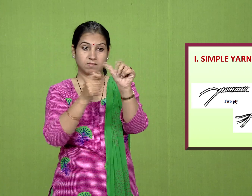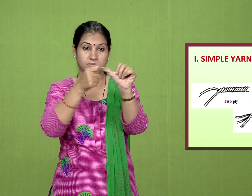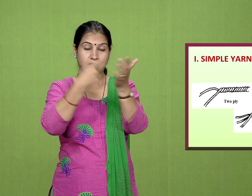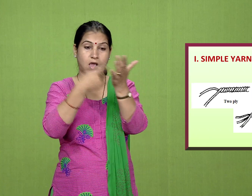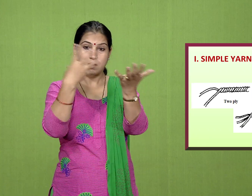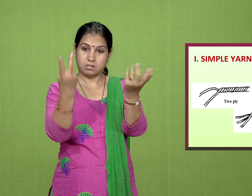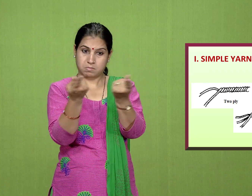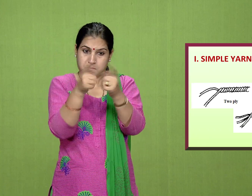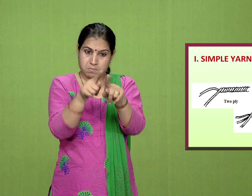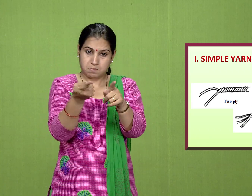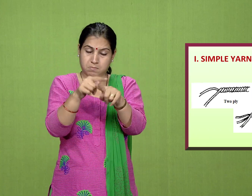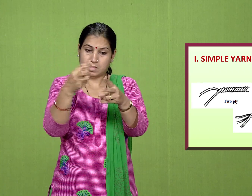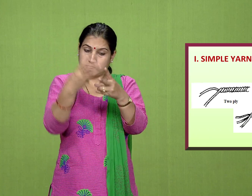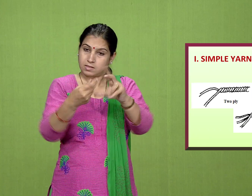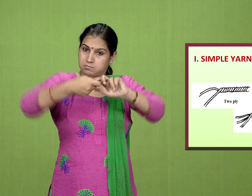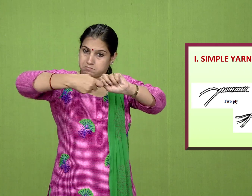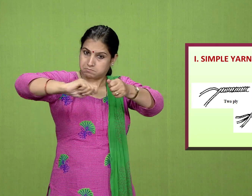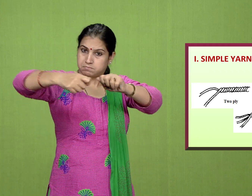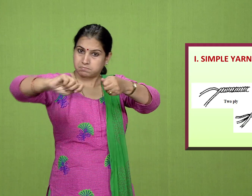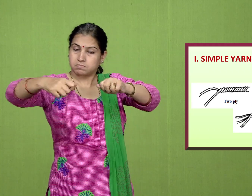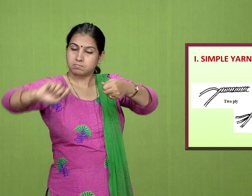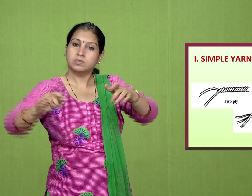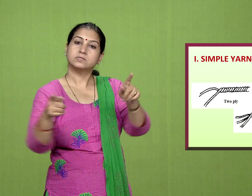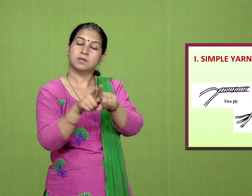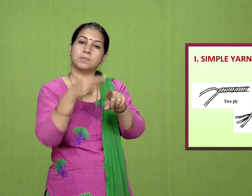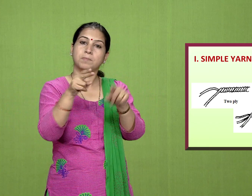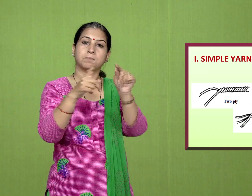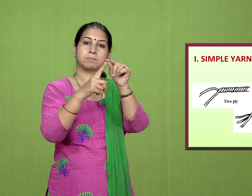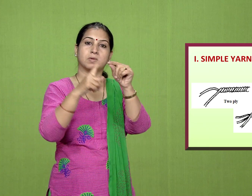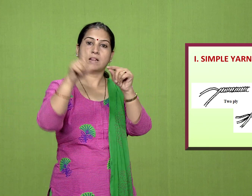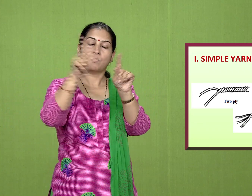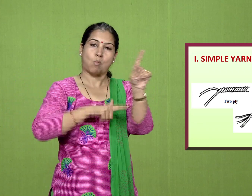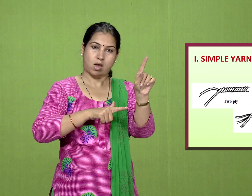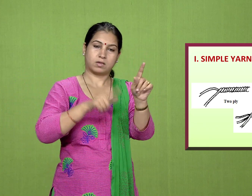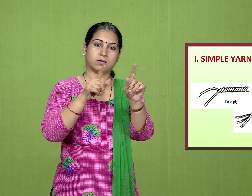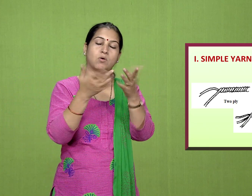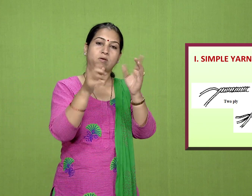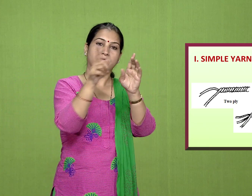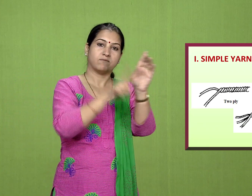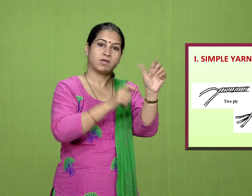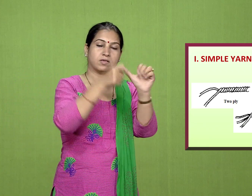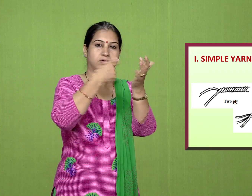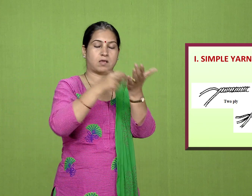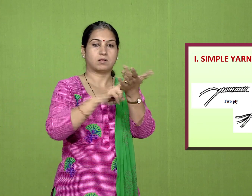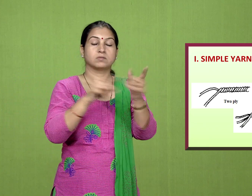together to form a ply yarn. They can be turned as 2-ply,